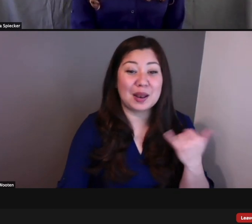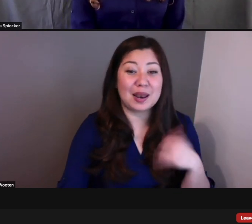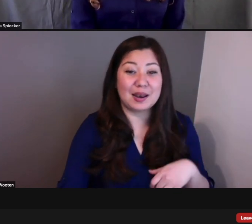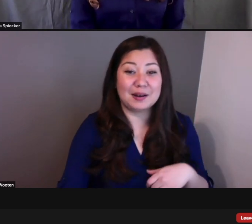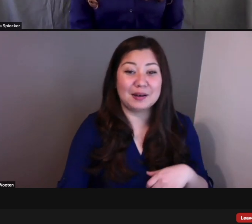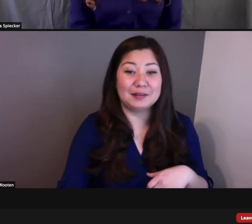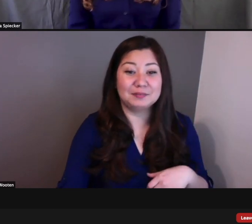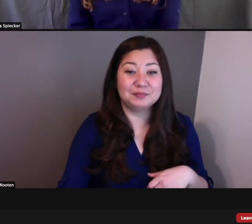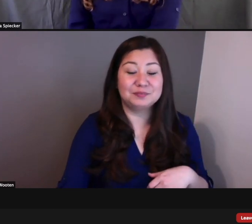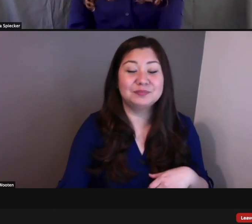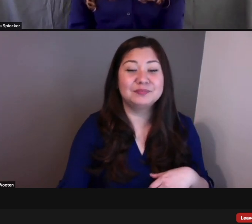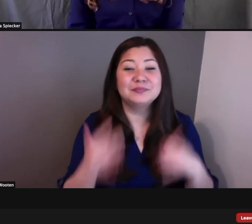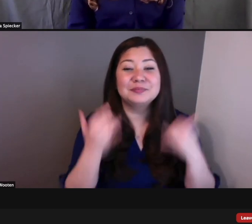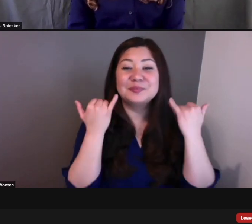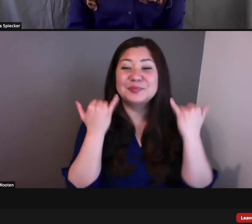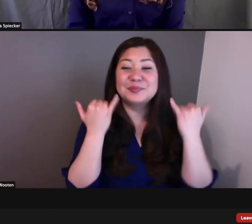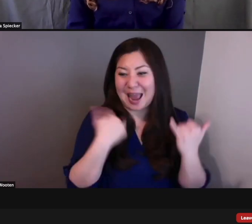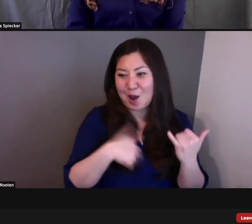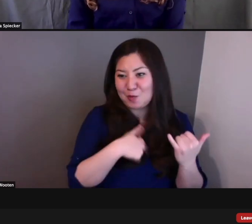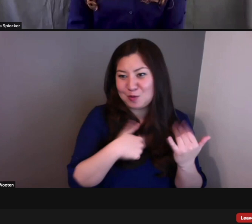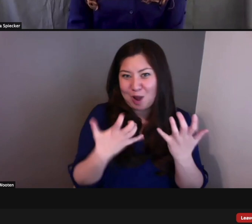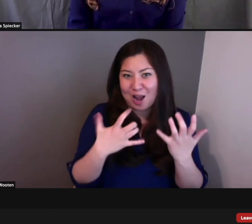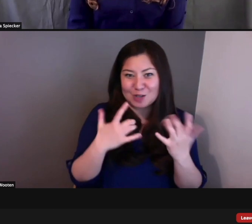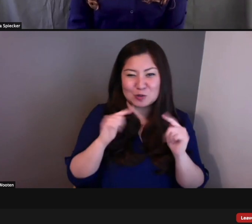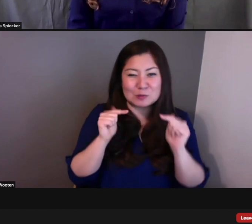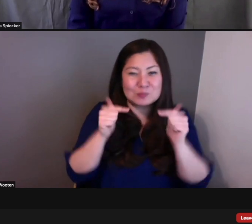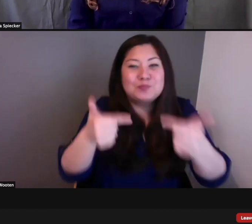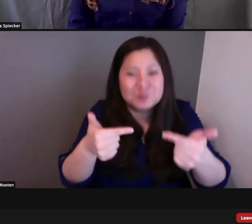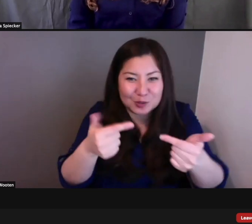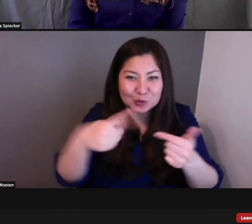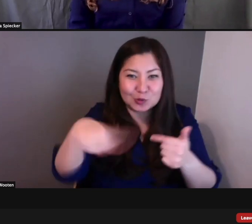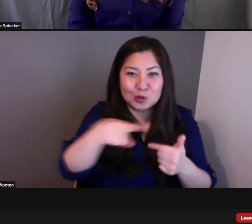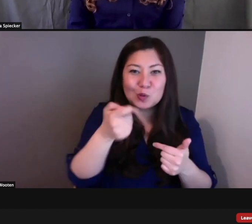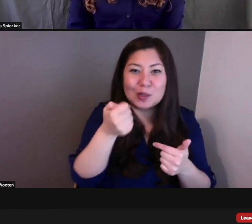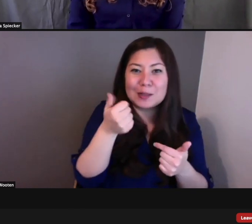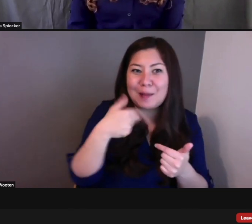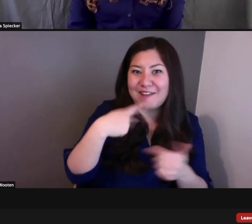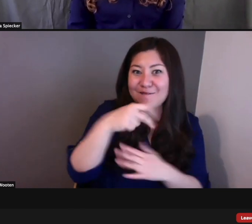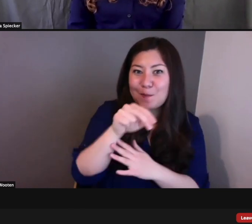to it, we came up with the sign for atomic hands.